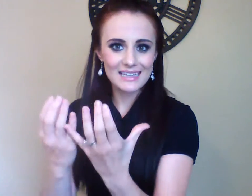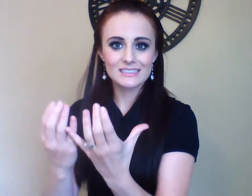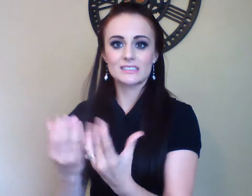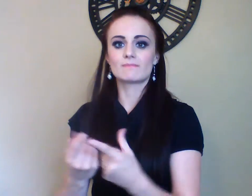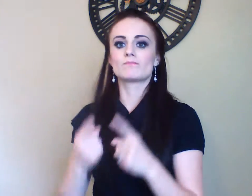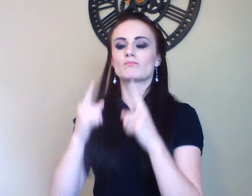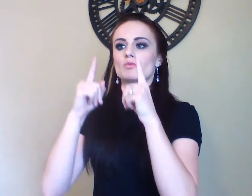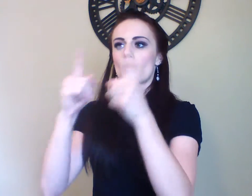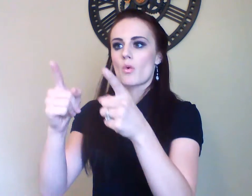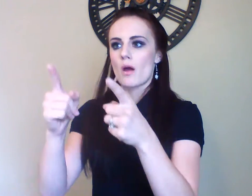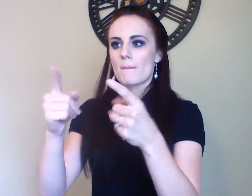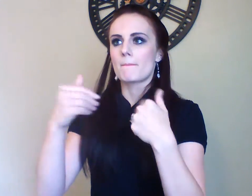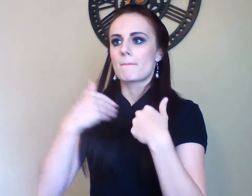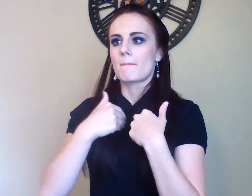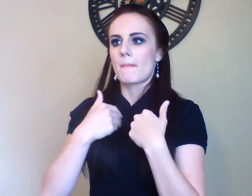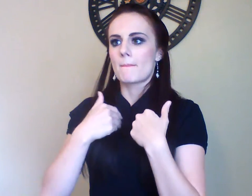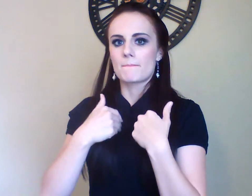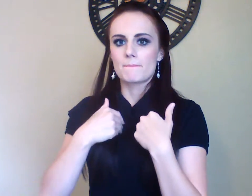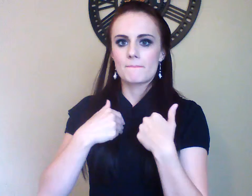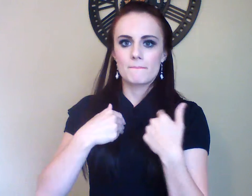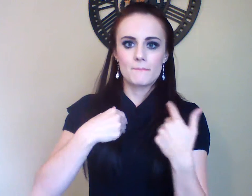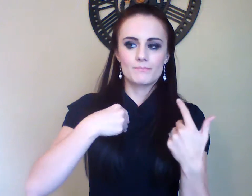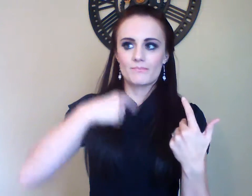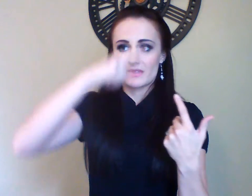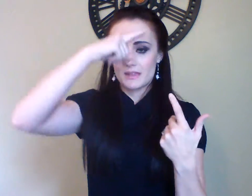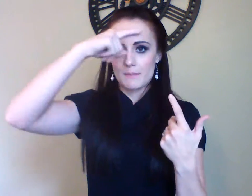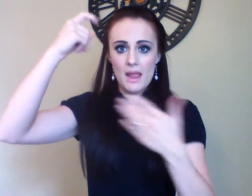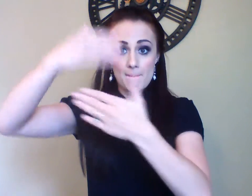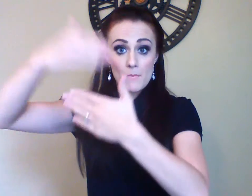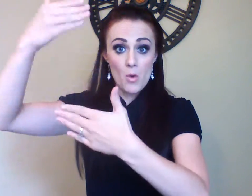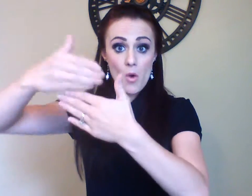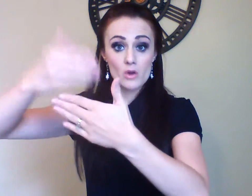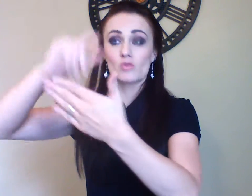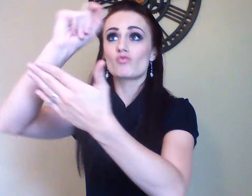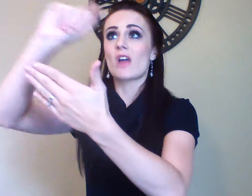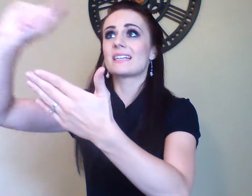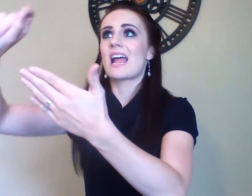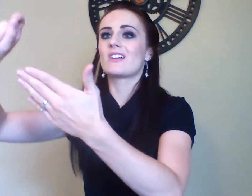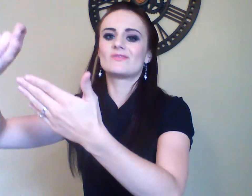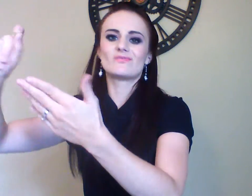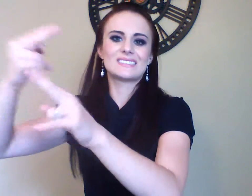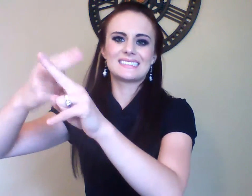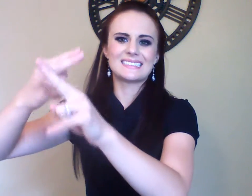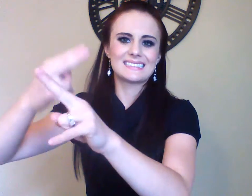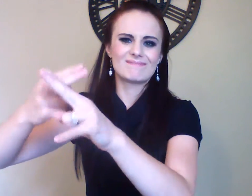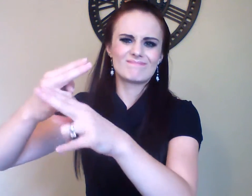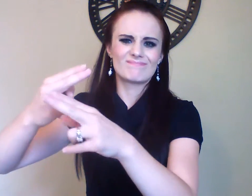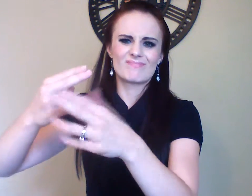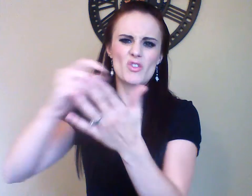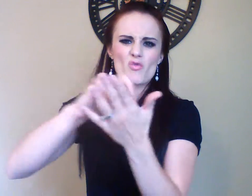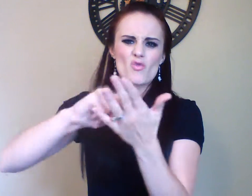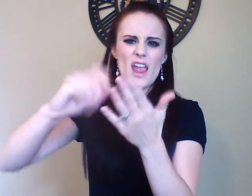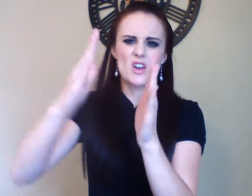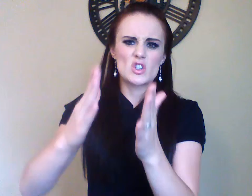name, volume number, other things like that that might be pertinent for other students who would be interested in looking up the same